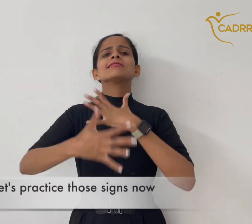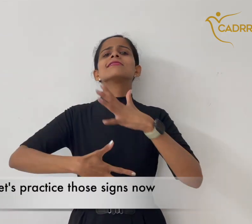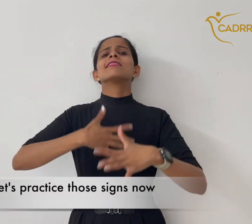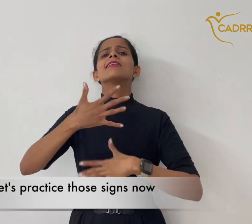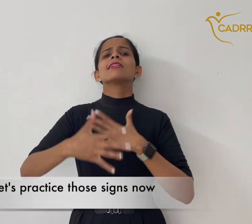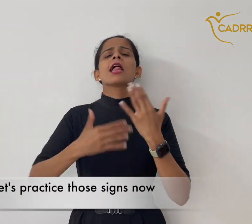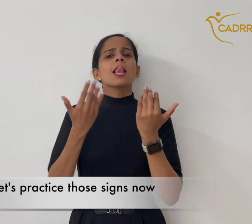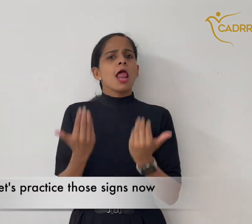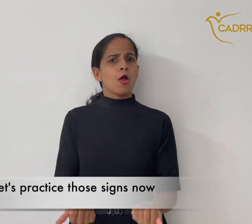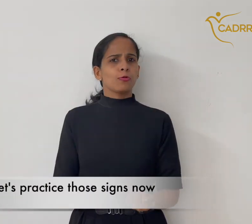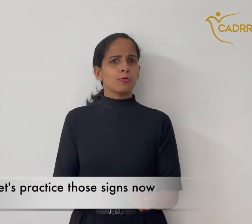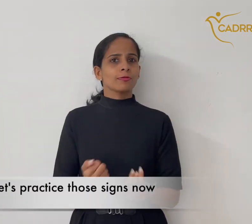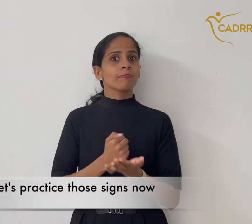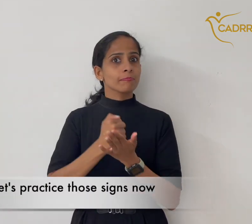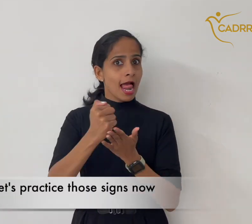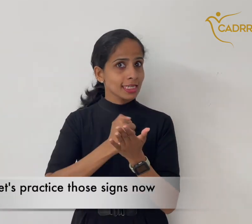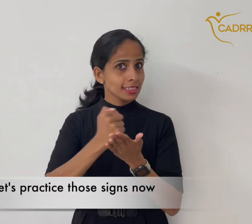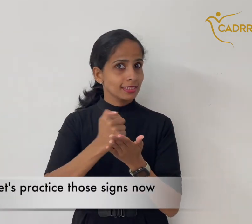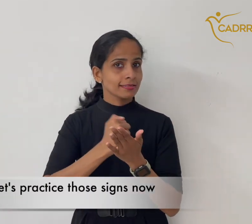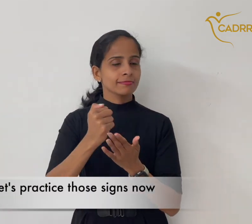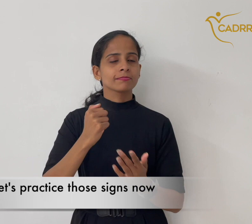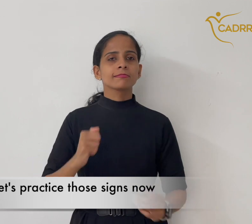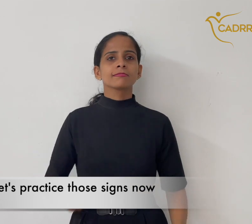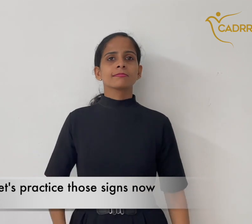Let's practice those signs now.